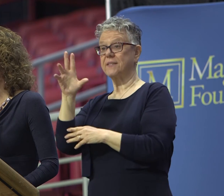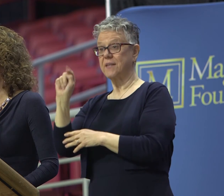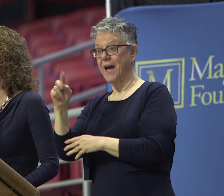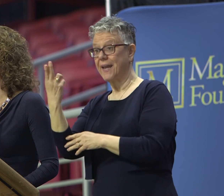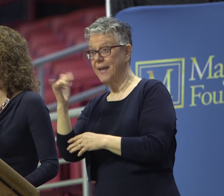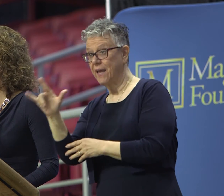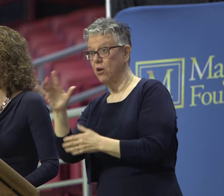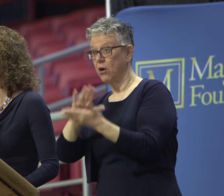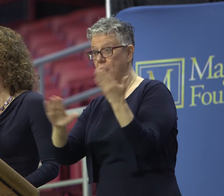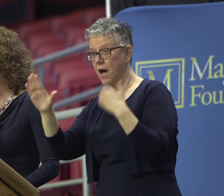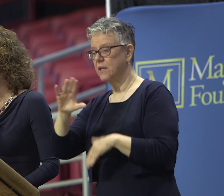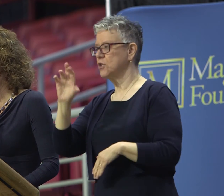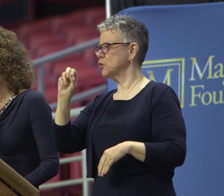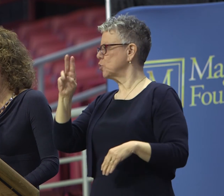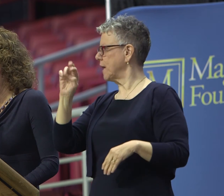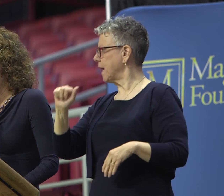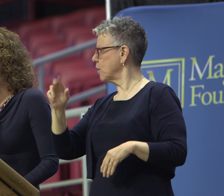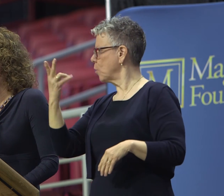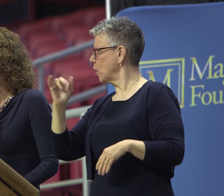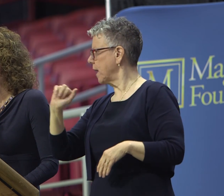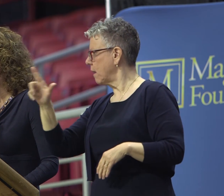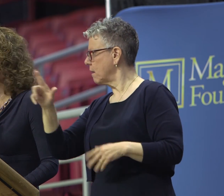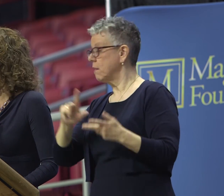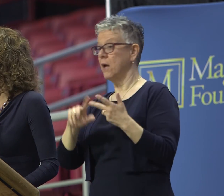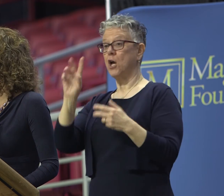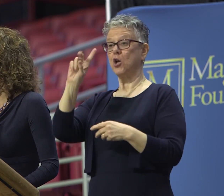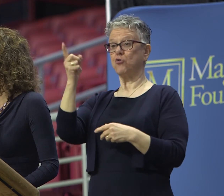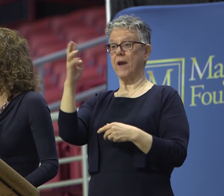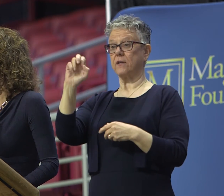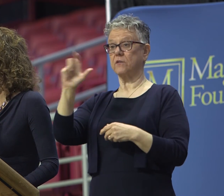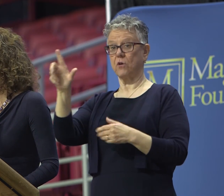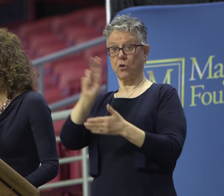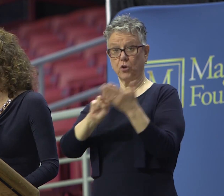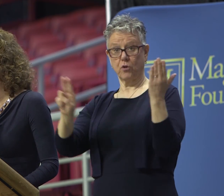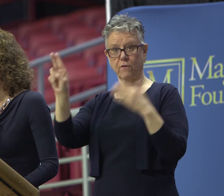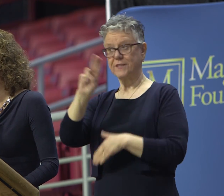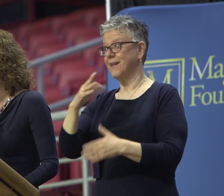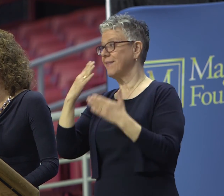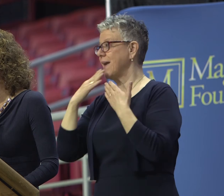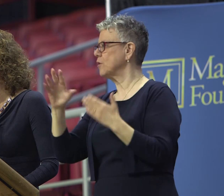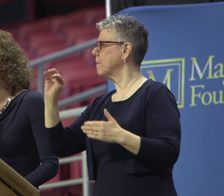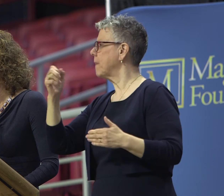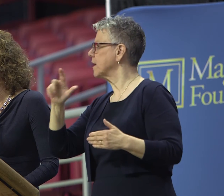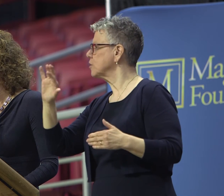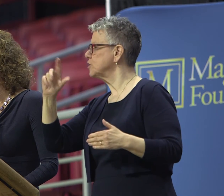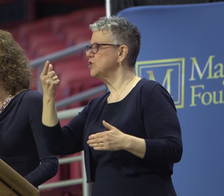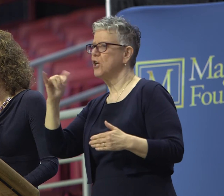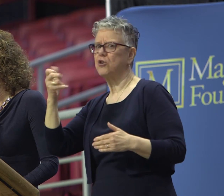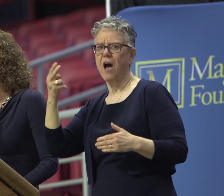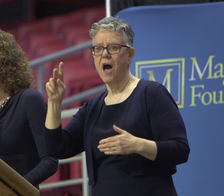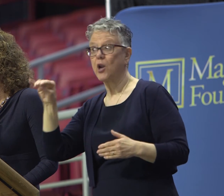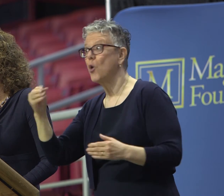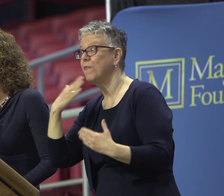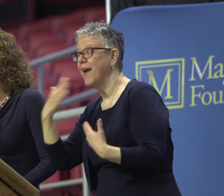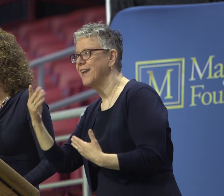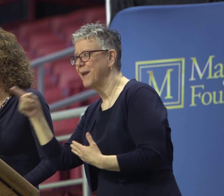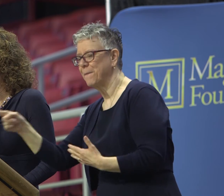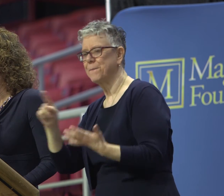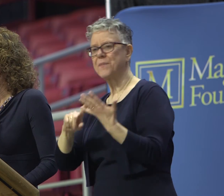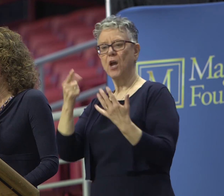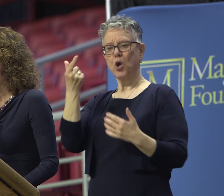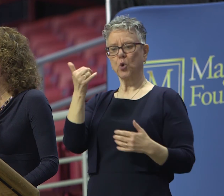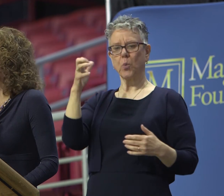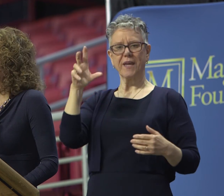College, Sunena Gohill. Drexel University, thank you to Michael Gian Giordano. Gwynedd